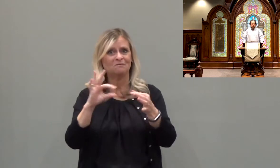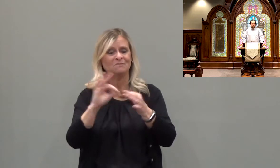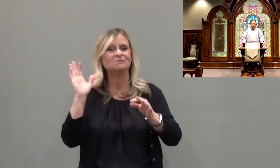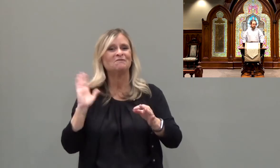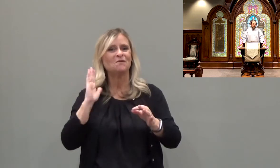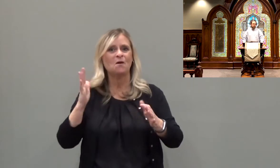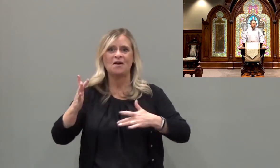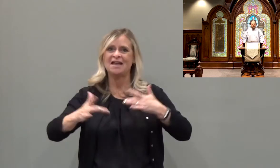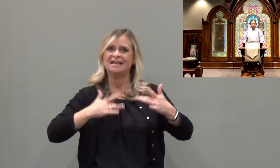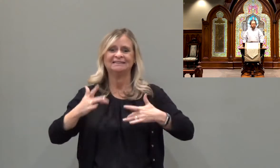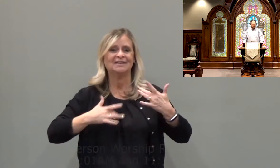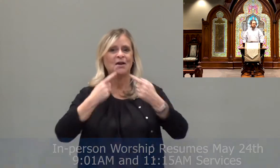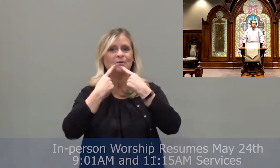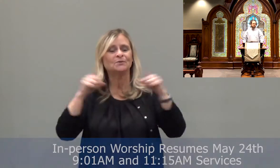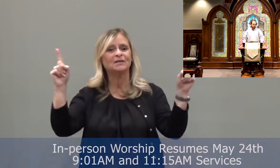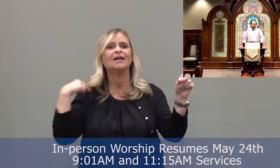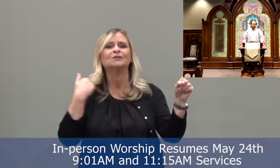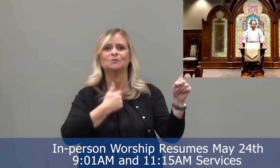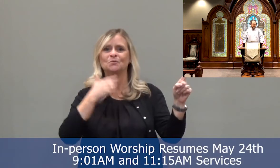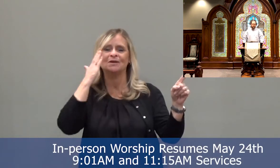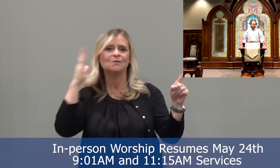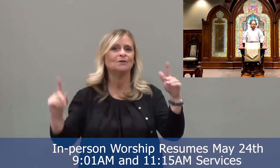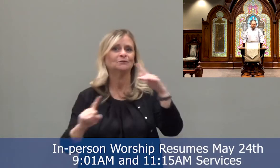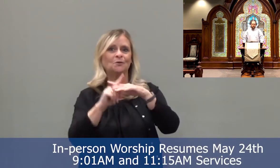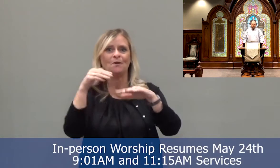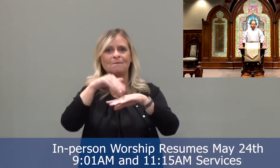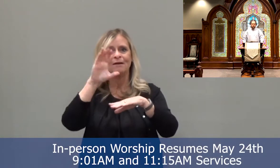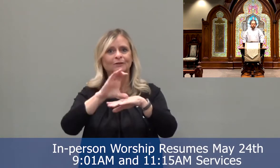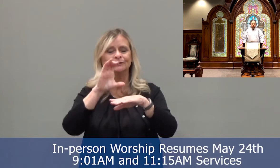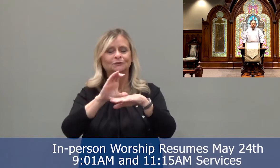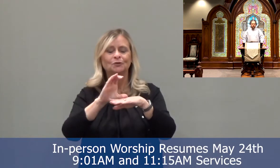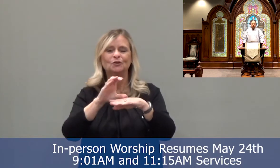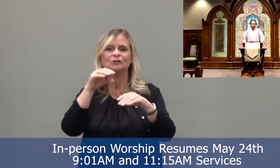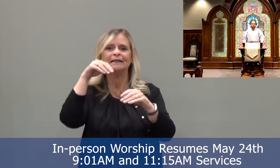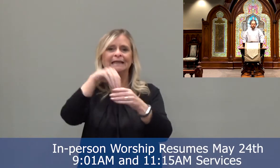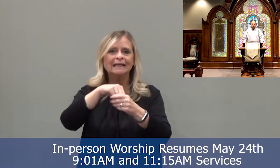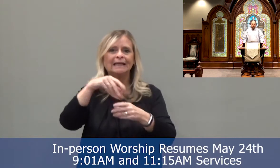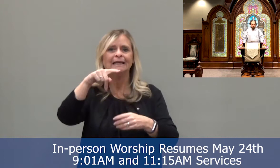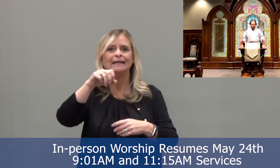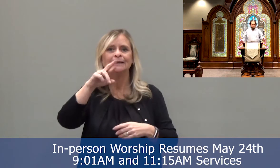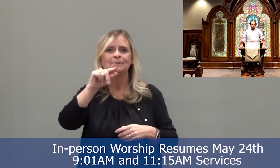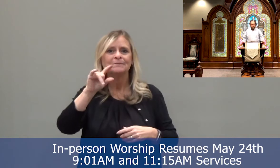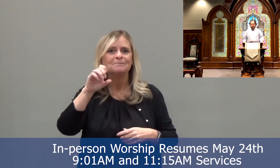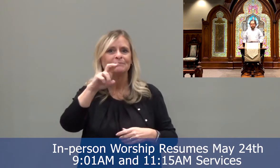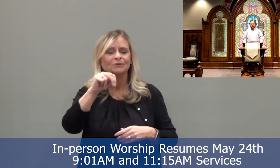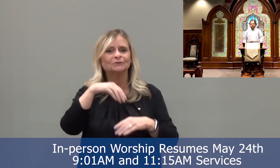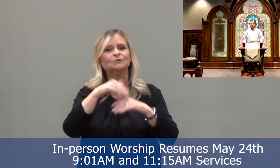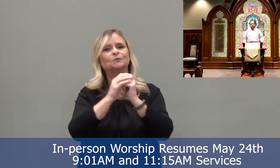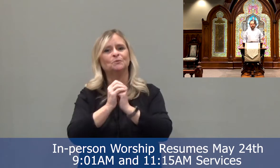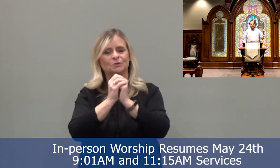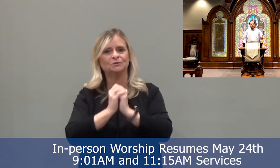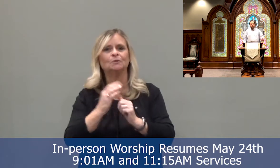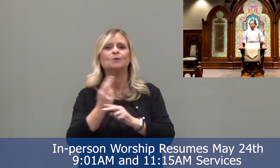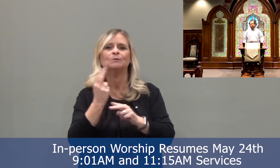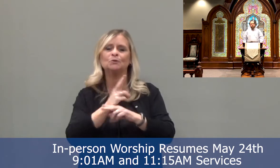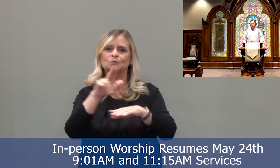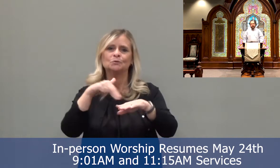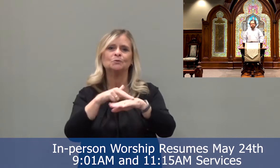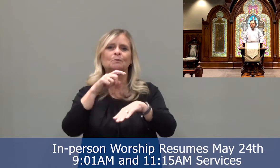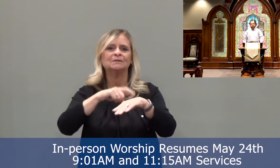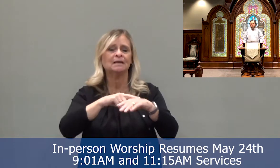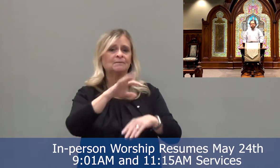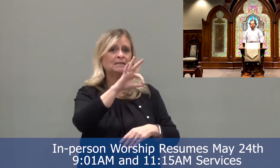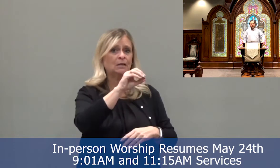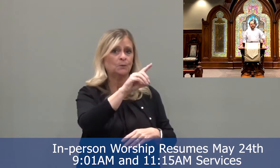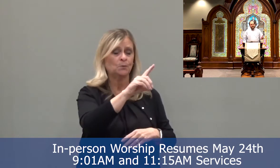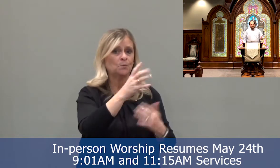that we are going to resume in-person worship. We will use our traditional service times, that is 9:01